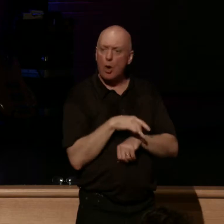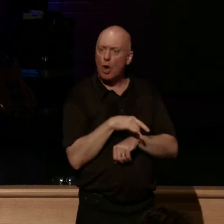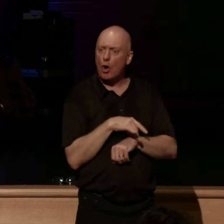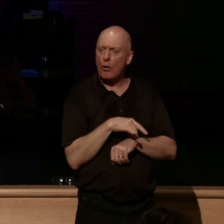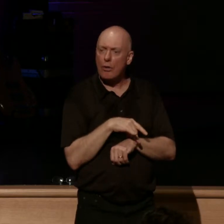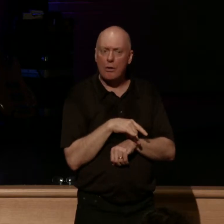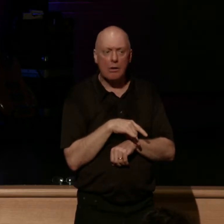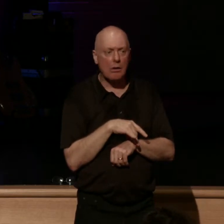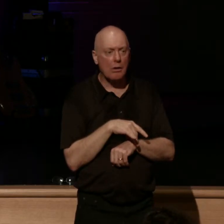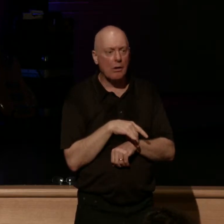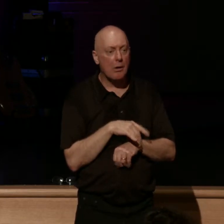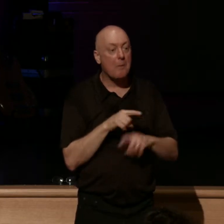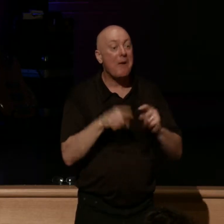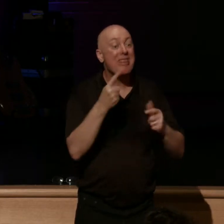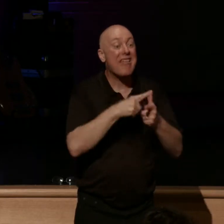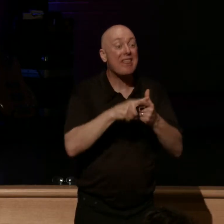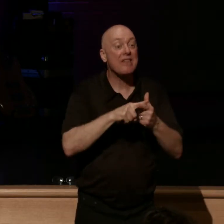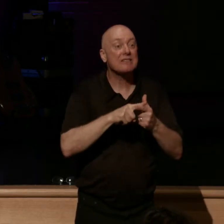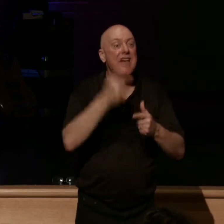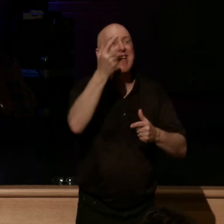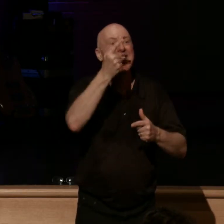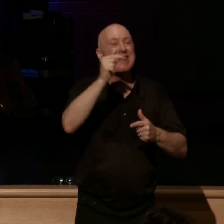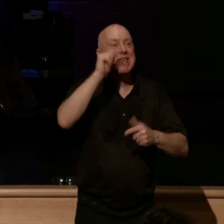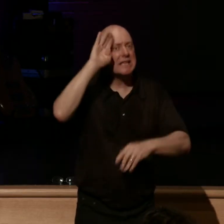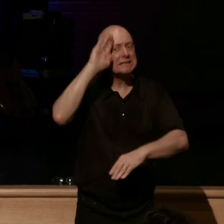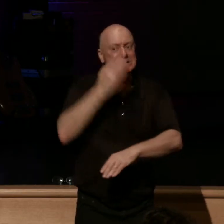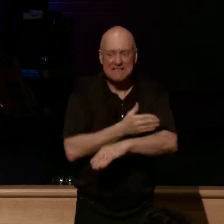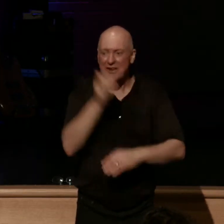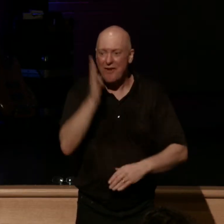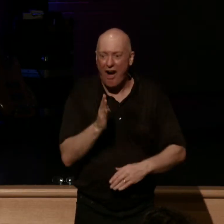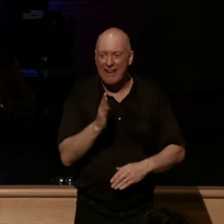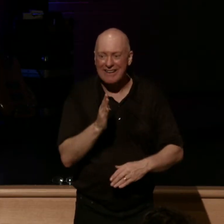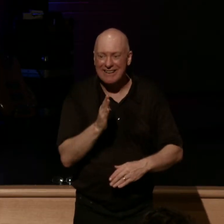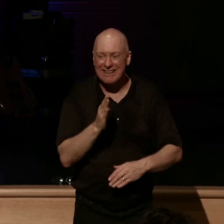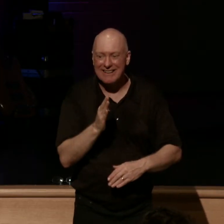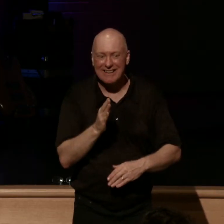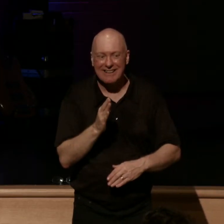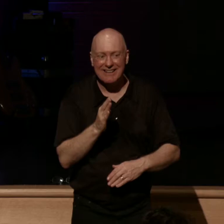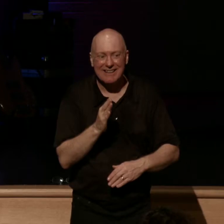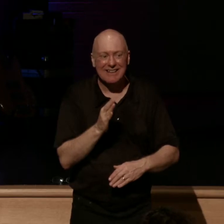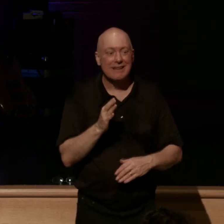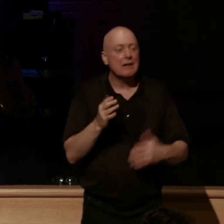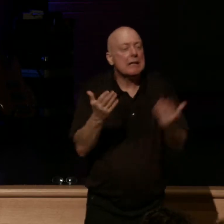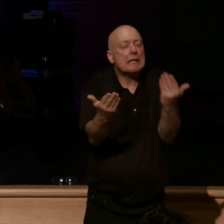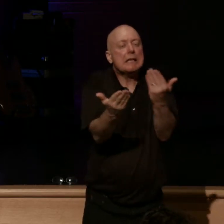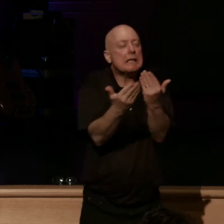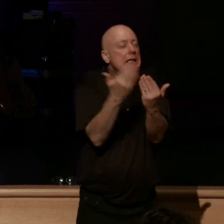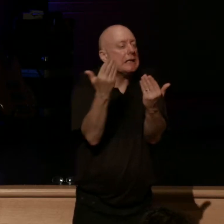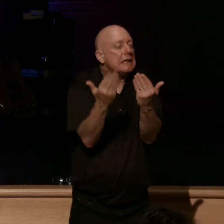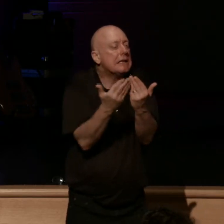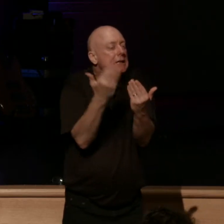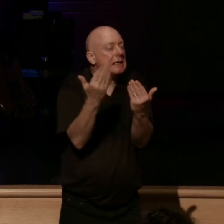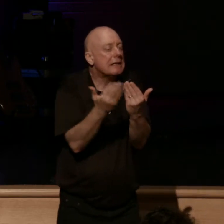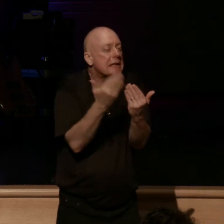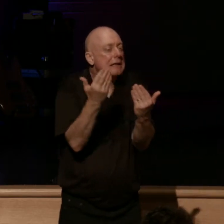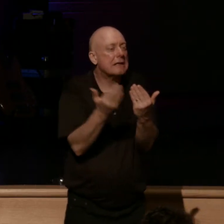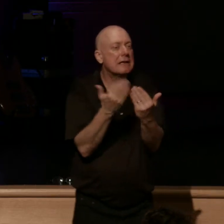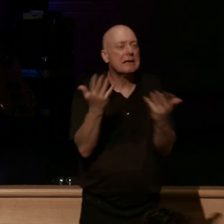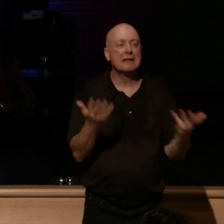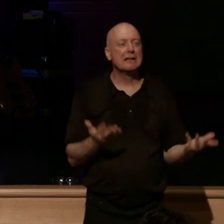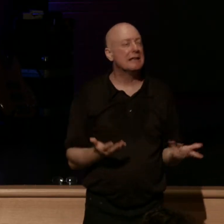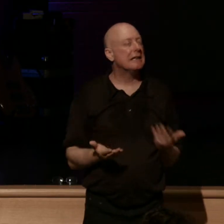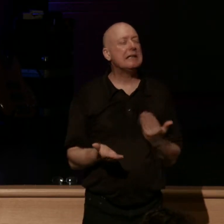But then there's the sun, the Son of God. And with ease, with